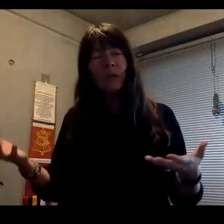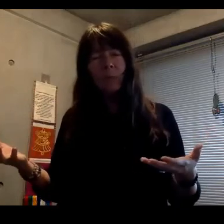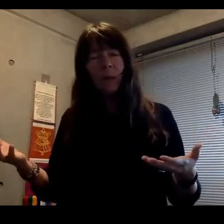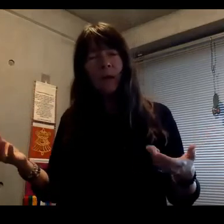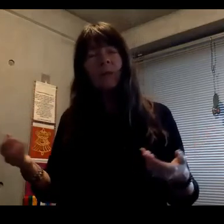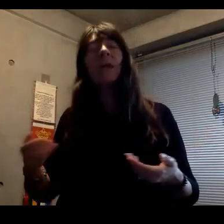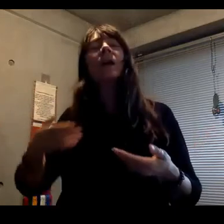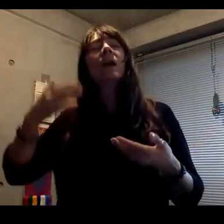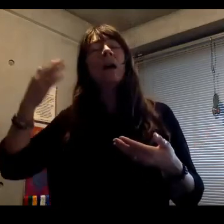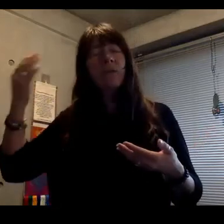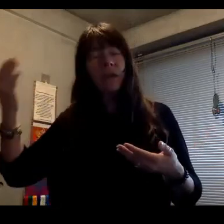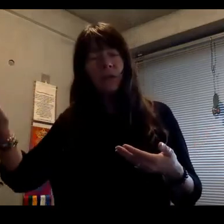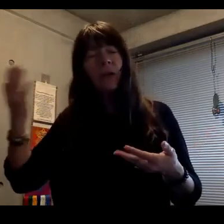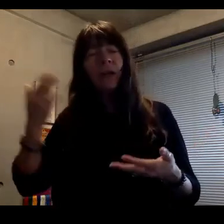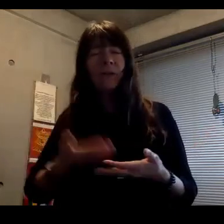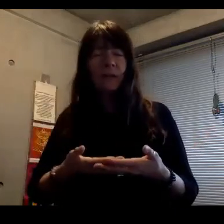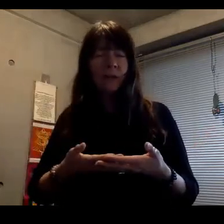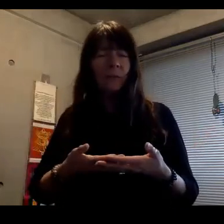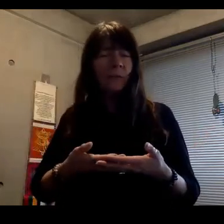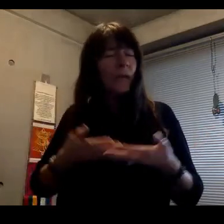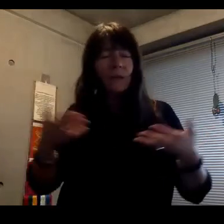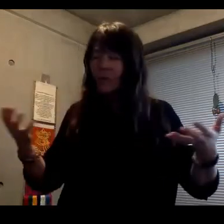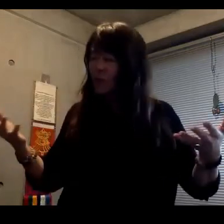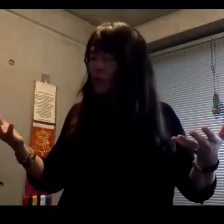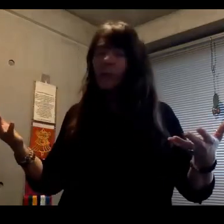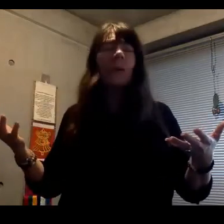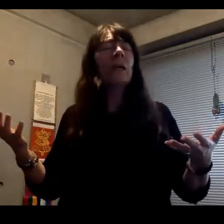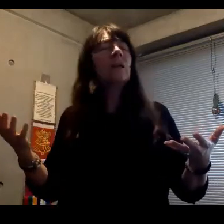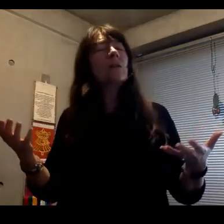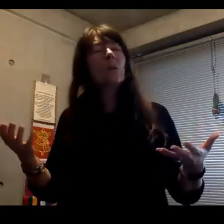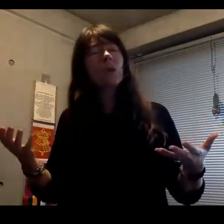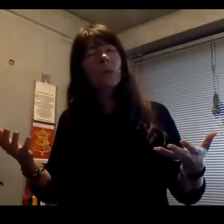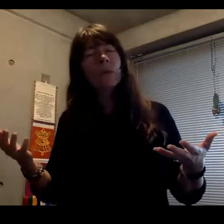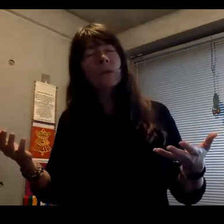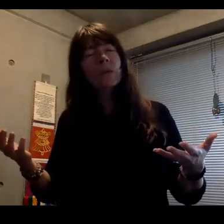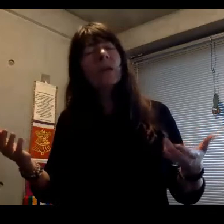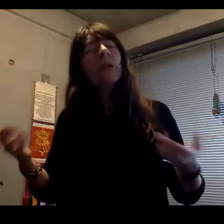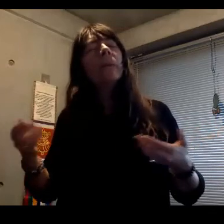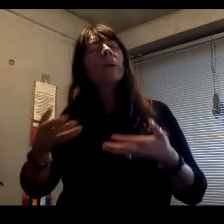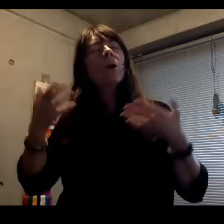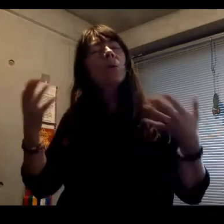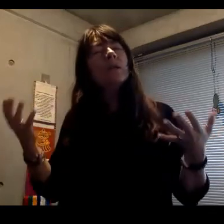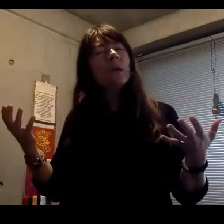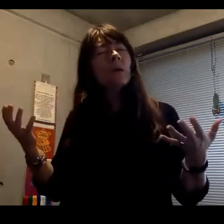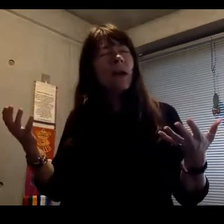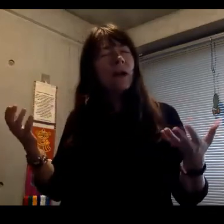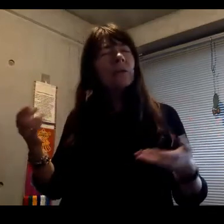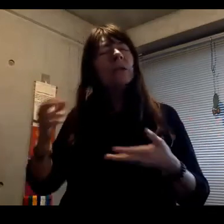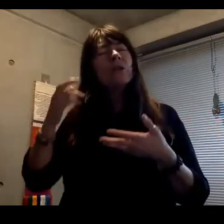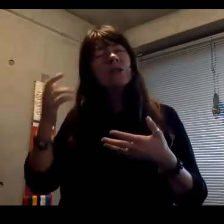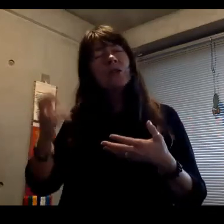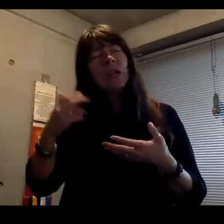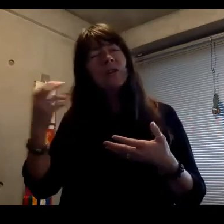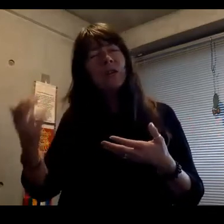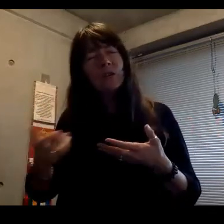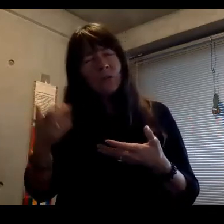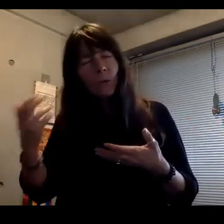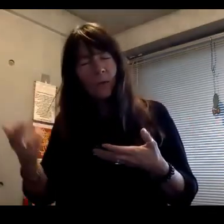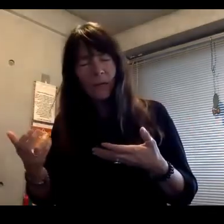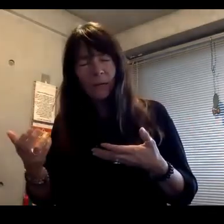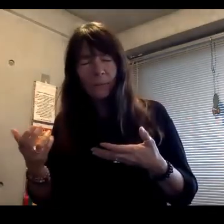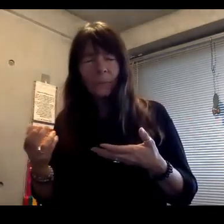human experience, a victor and a victim. That's just the way it is with humans. They will always be around. They just change